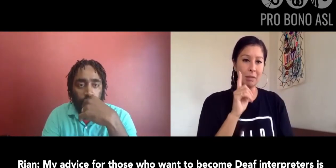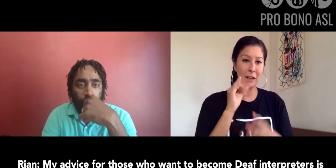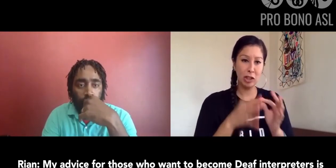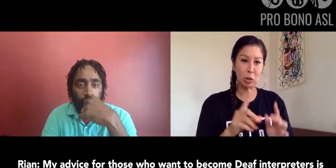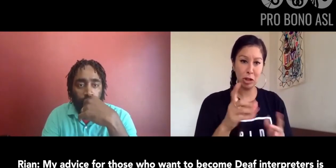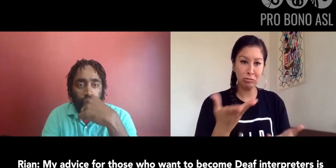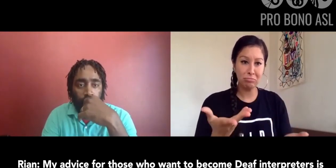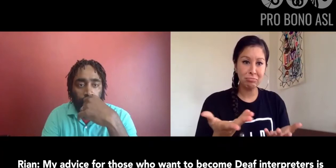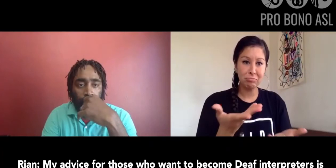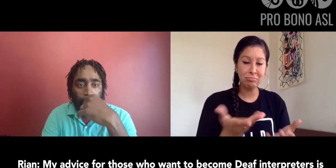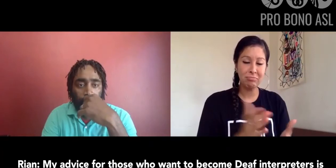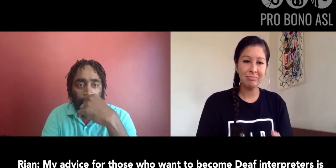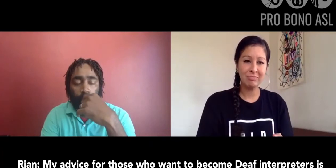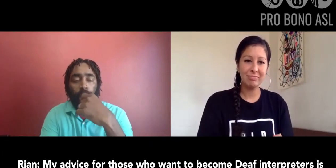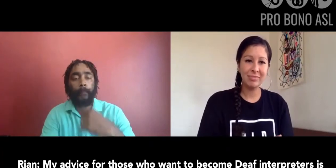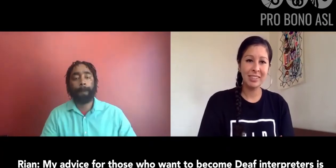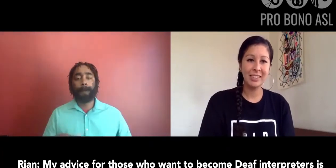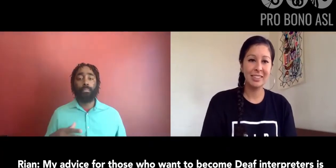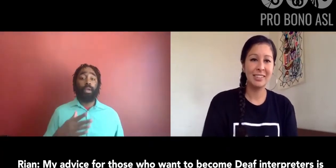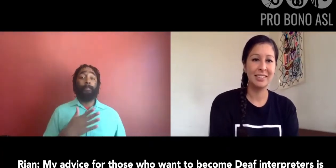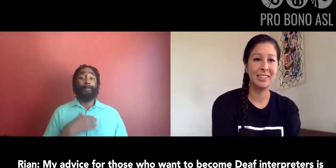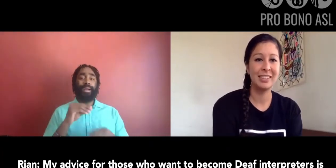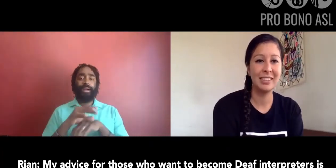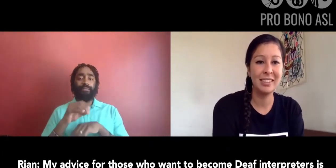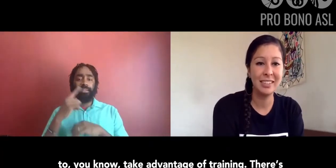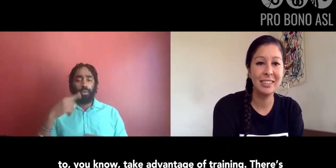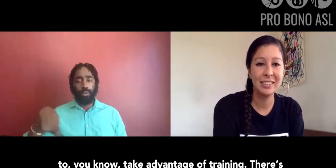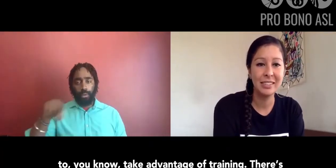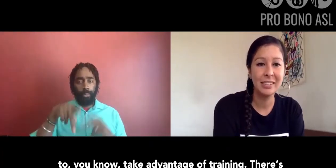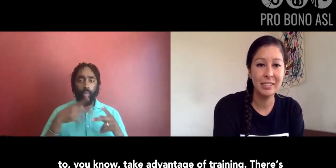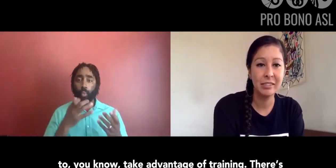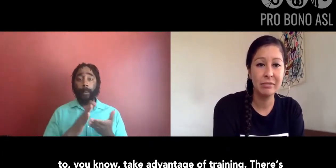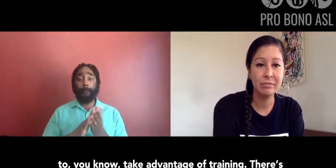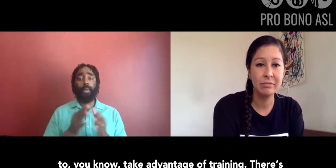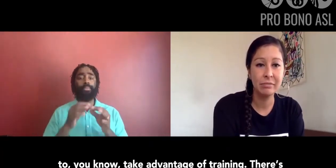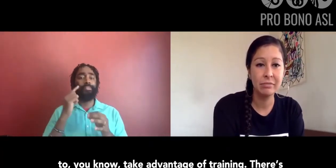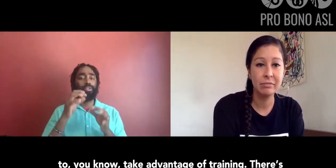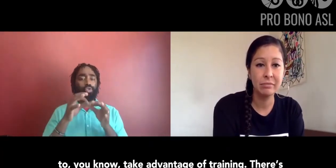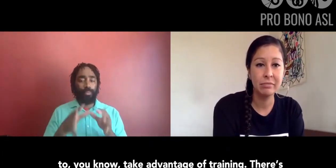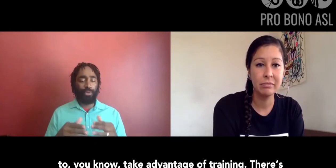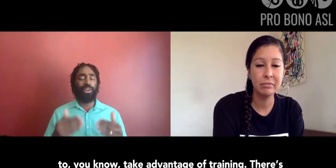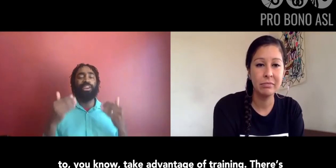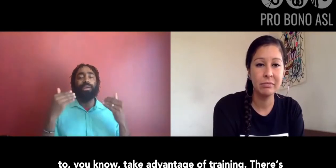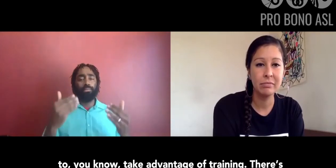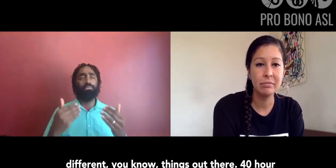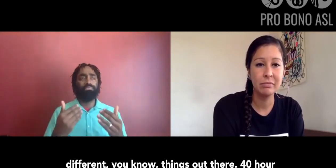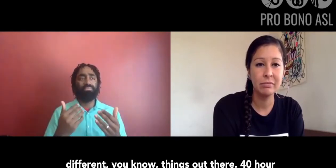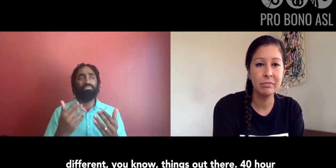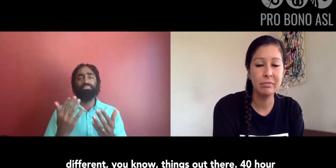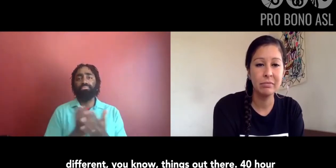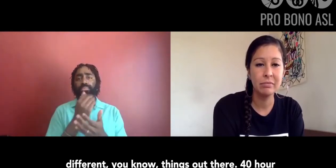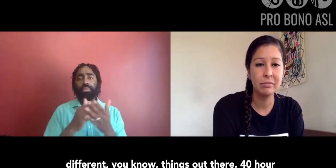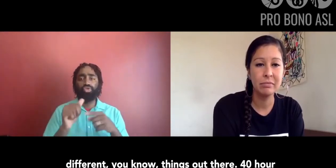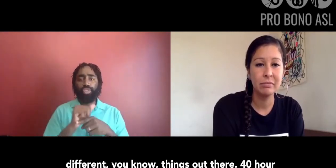My advice for those who want to become deaf interpreters to, take advantage of training. There's